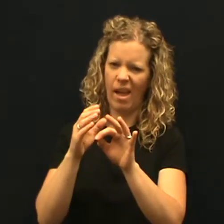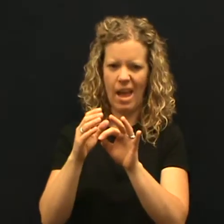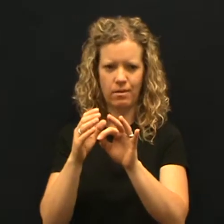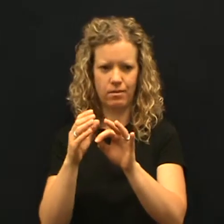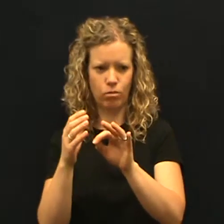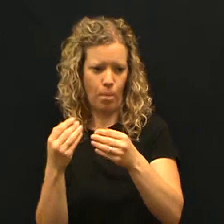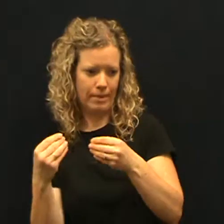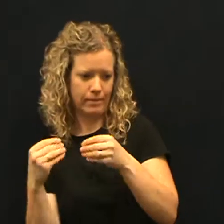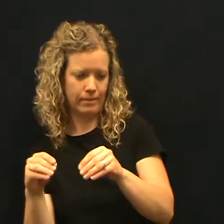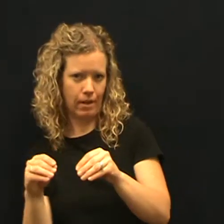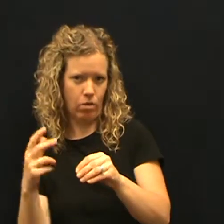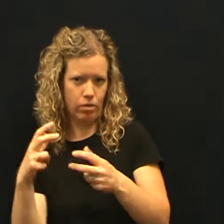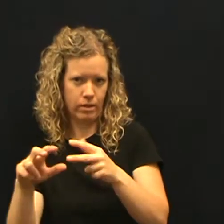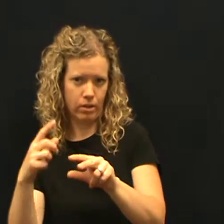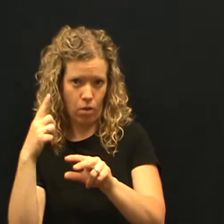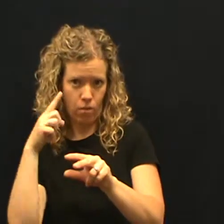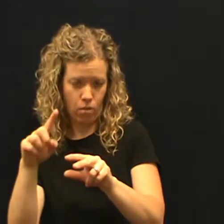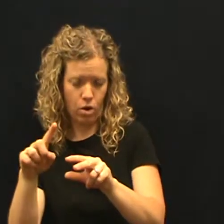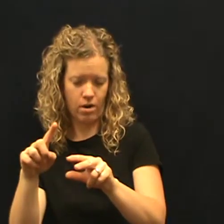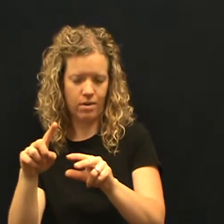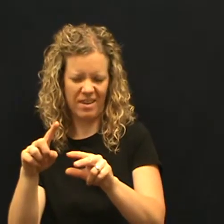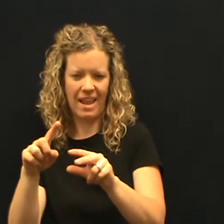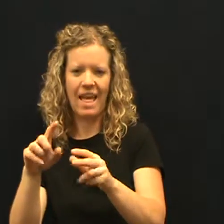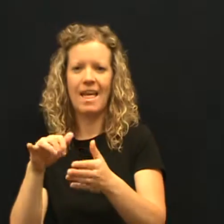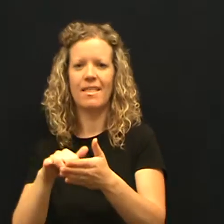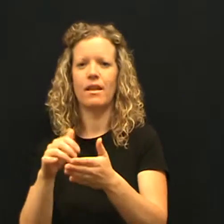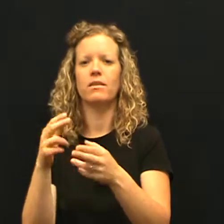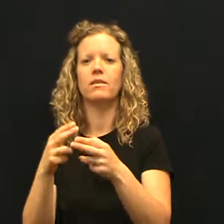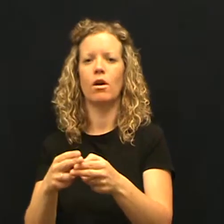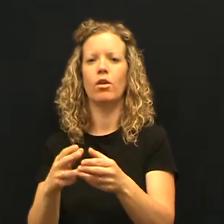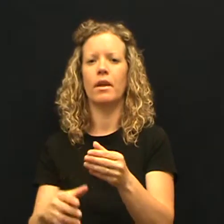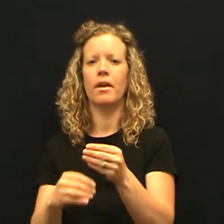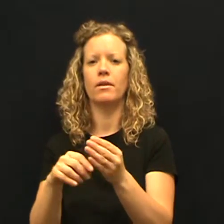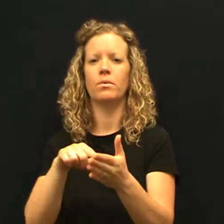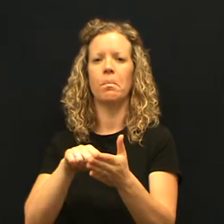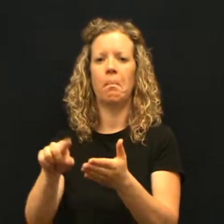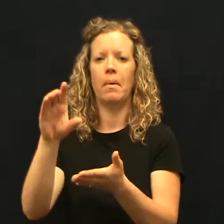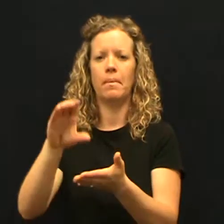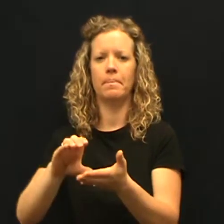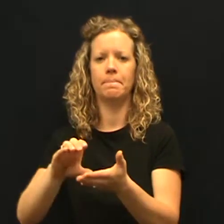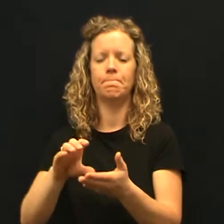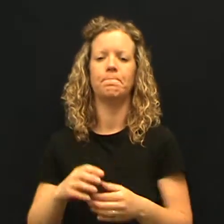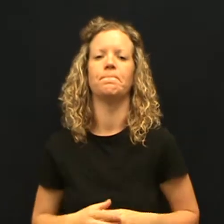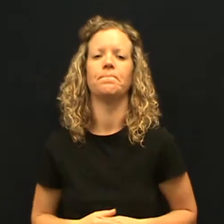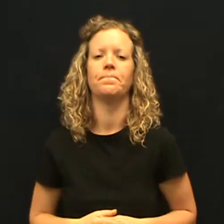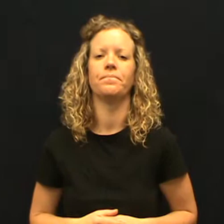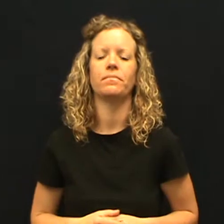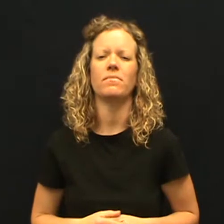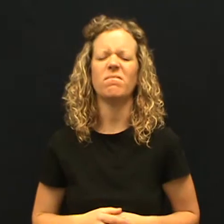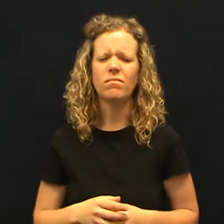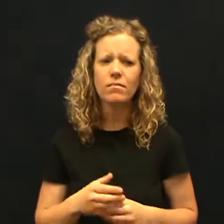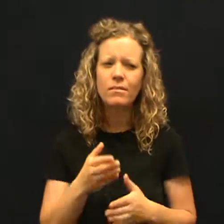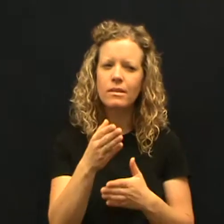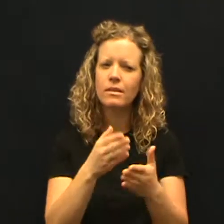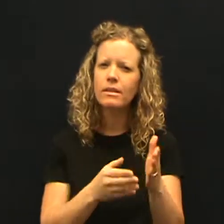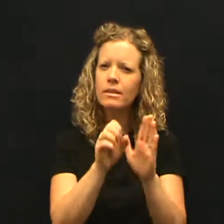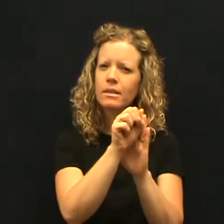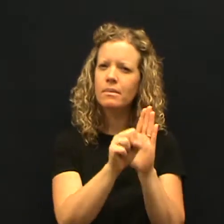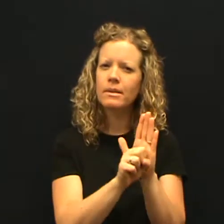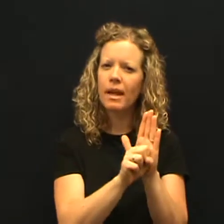it for, is that additional paid-in capital. And there are a few states that don't require a par value